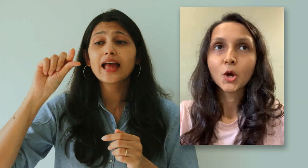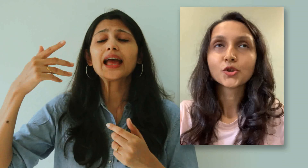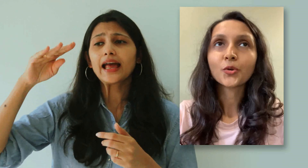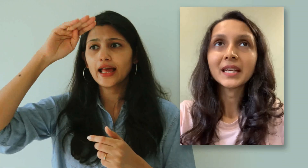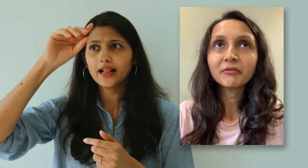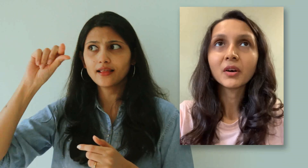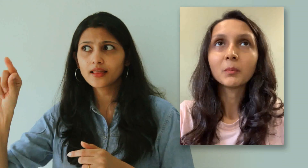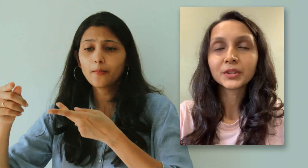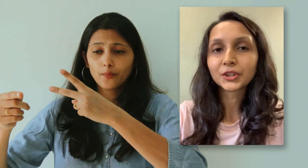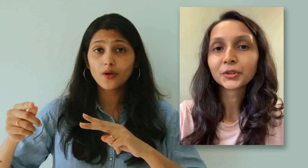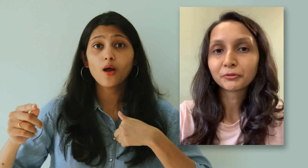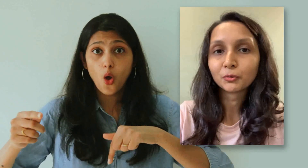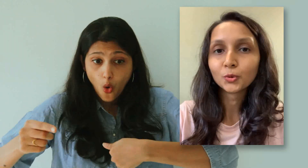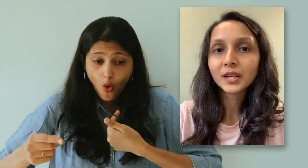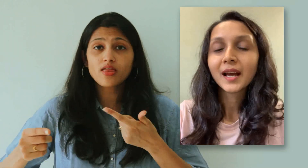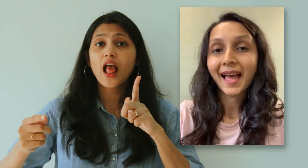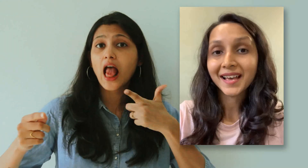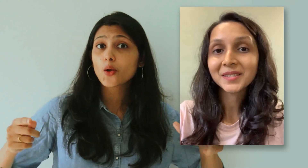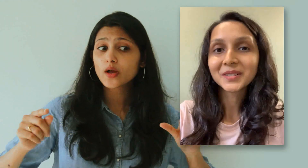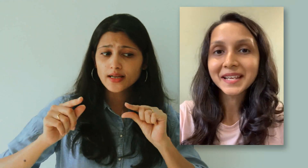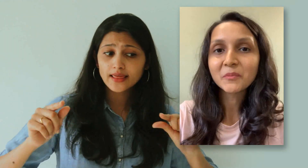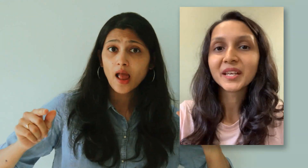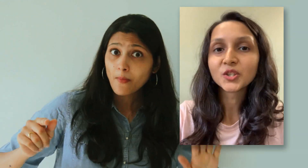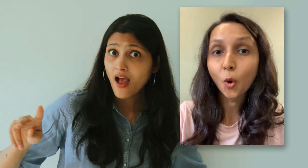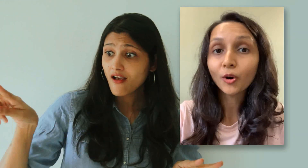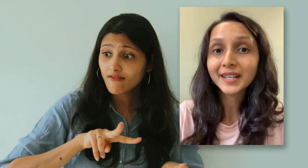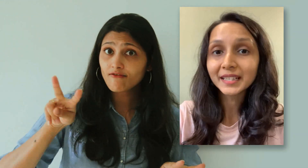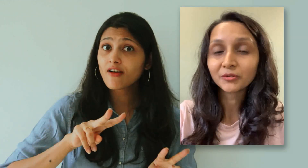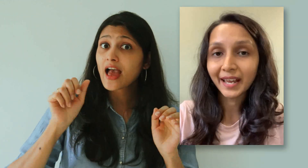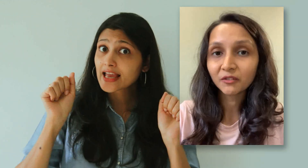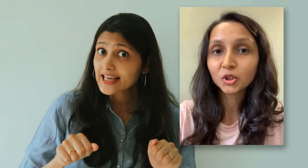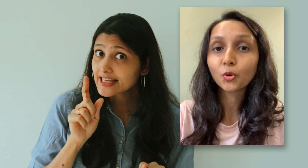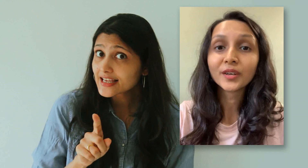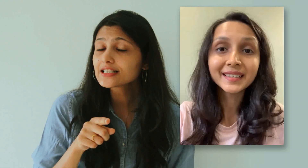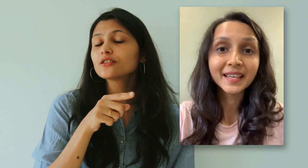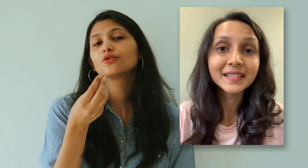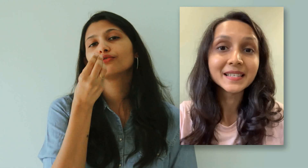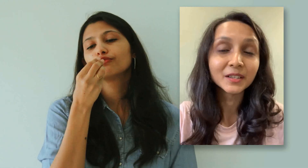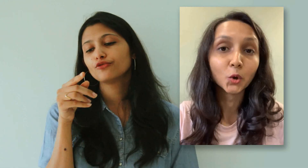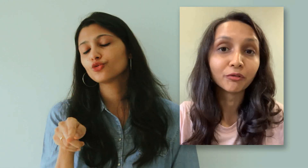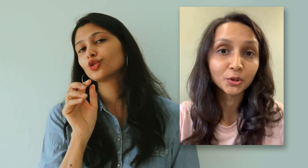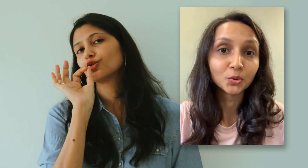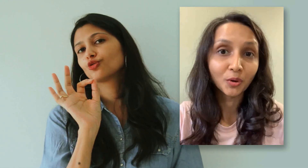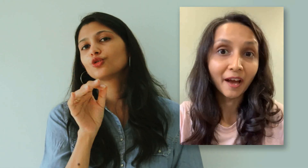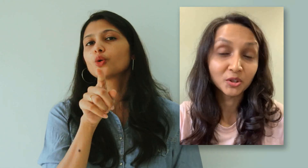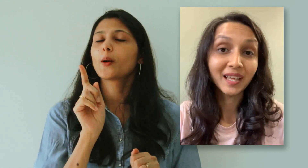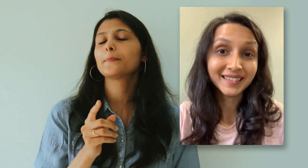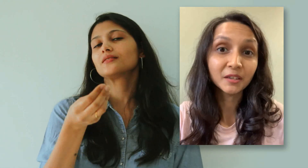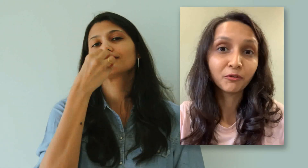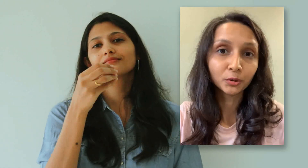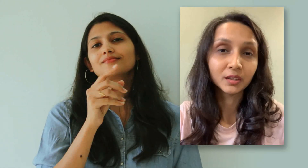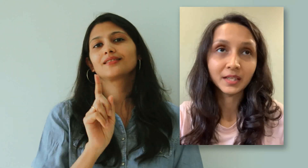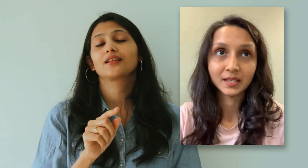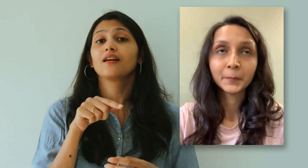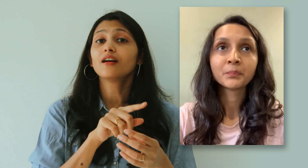has. So if a particular food has a name in your native language, only then is it good for you to have. So that's